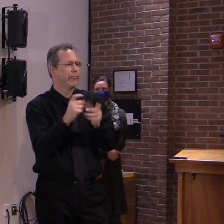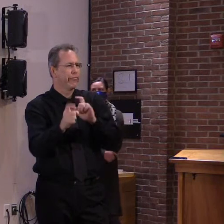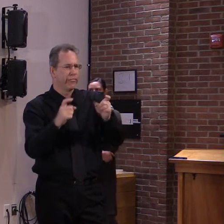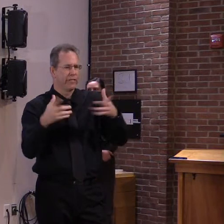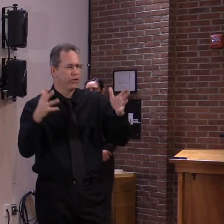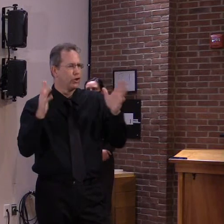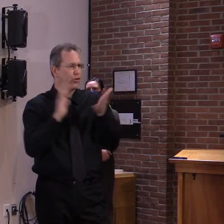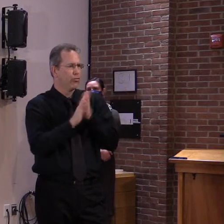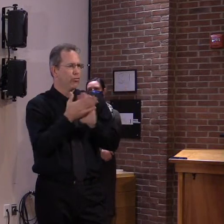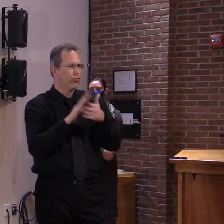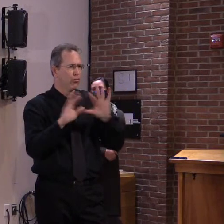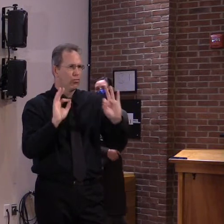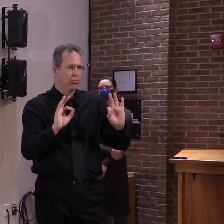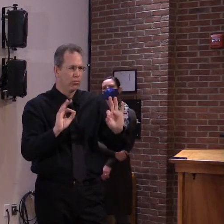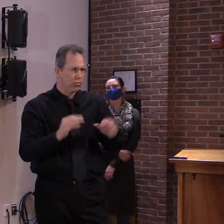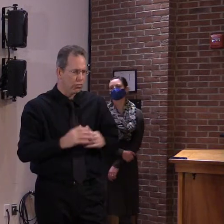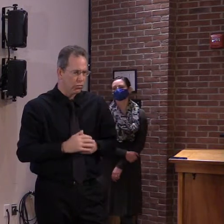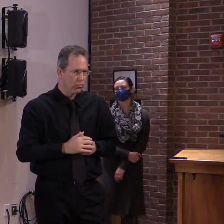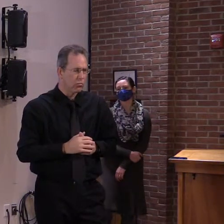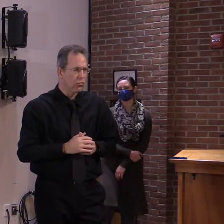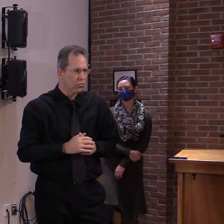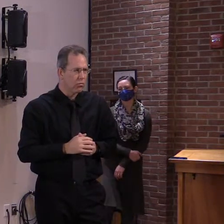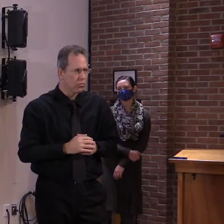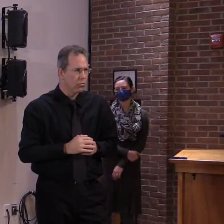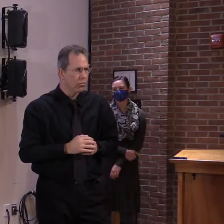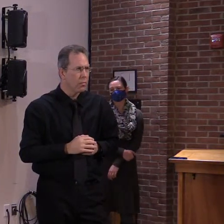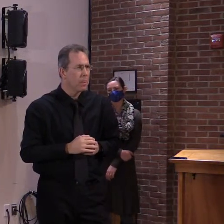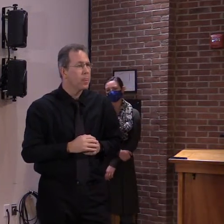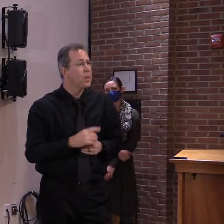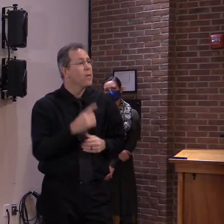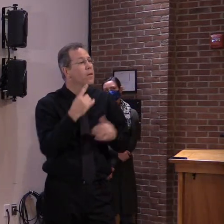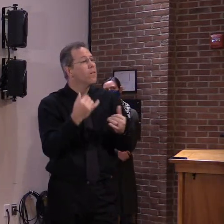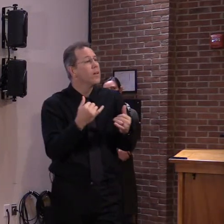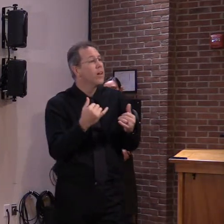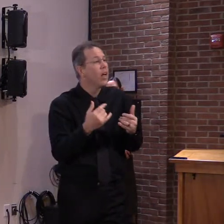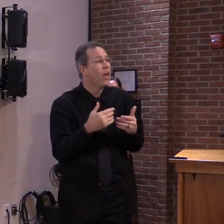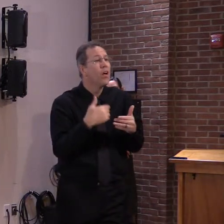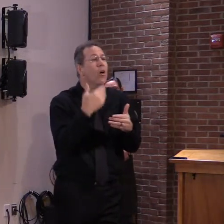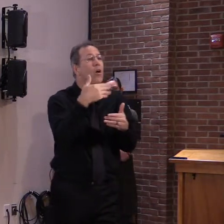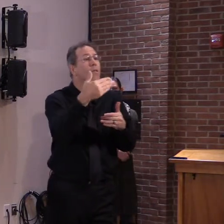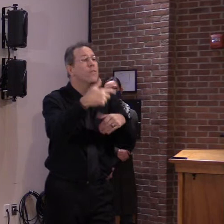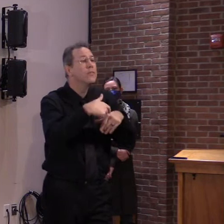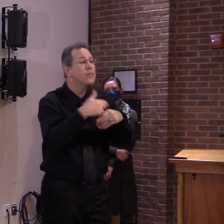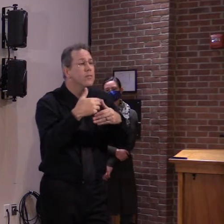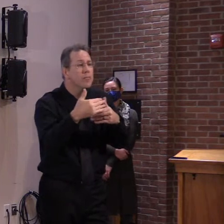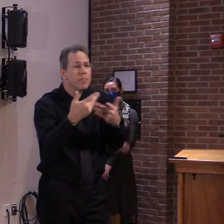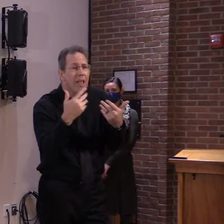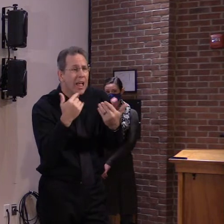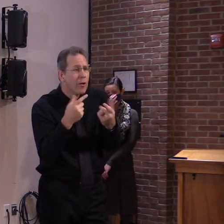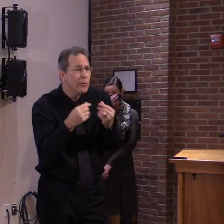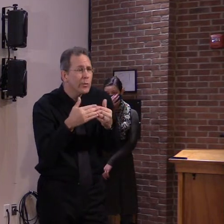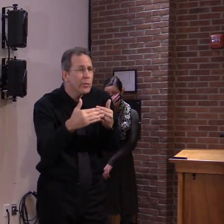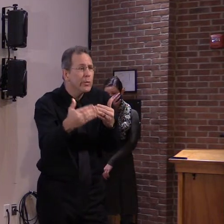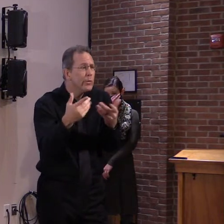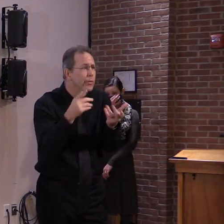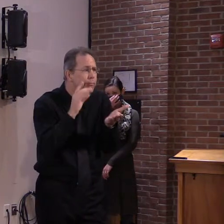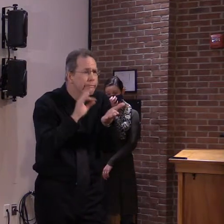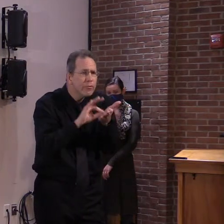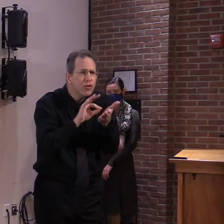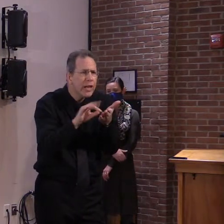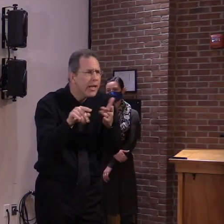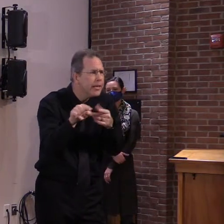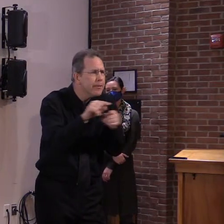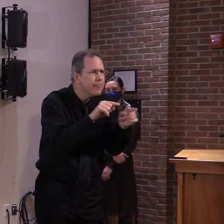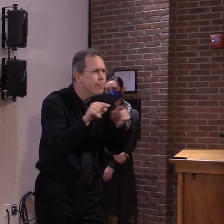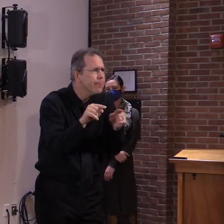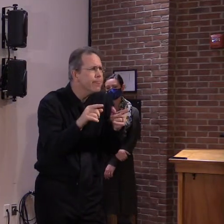and outside entities. Right now, we are in the process of doing an accounting as to whether they've been able to spend all of their